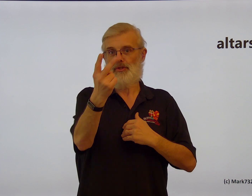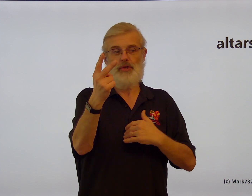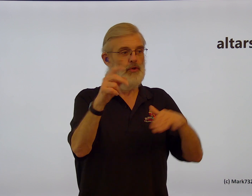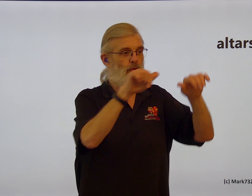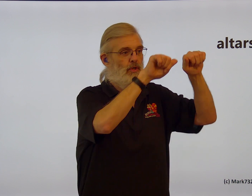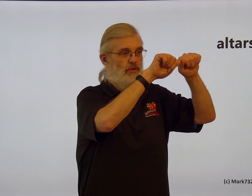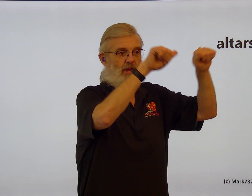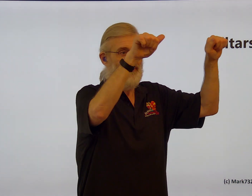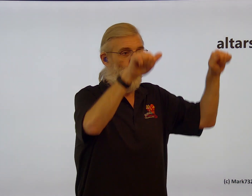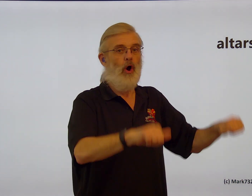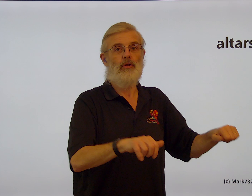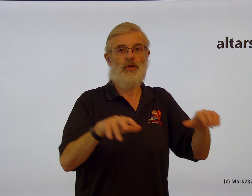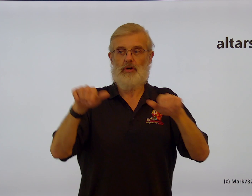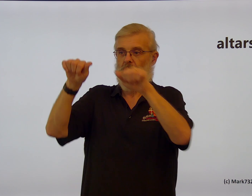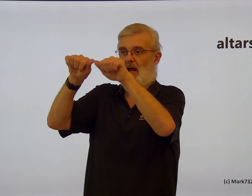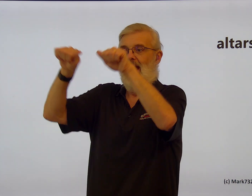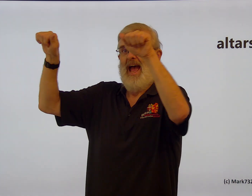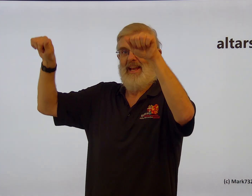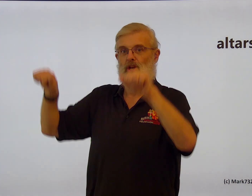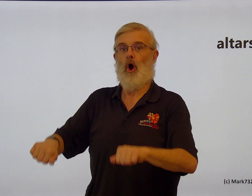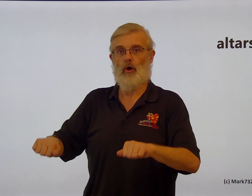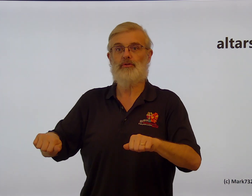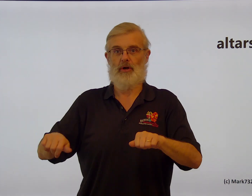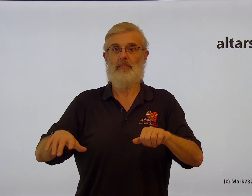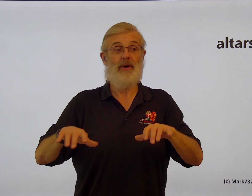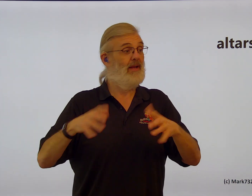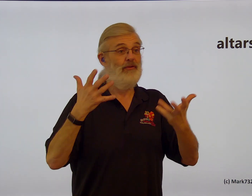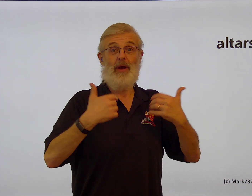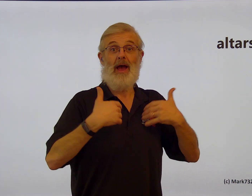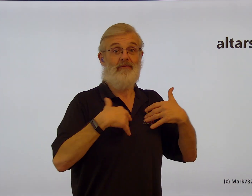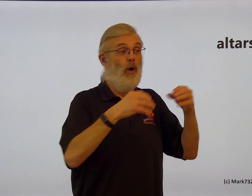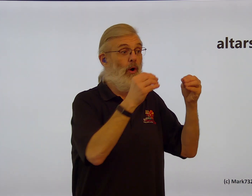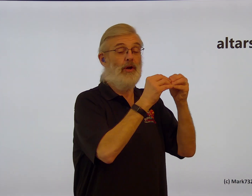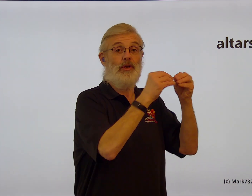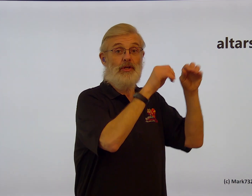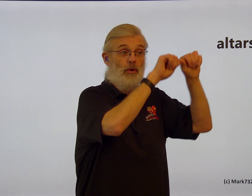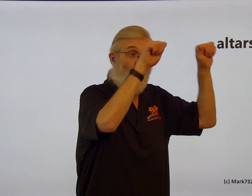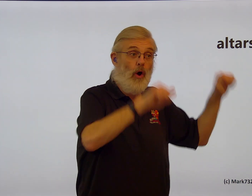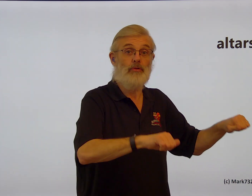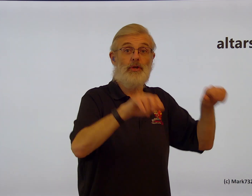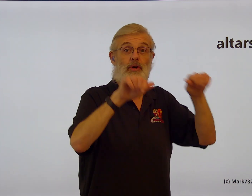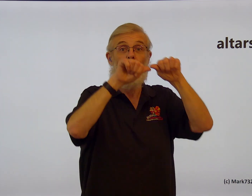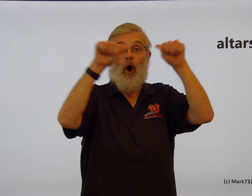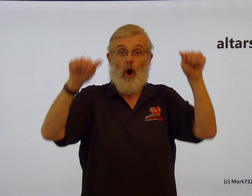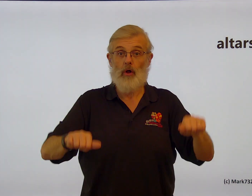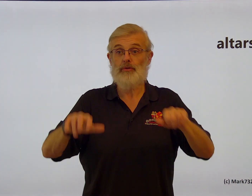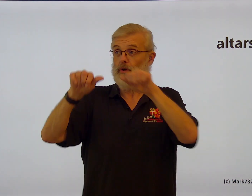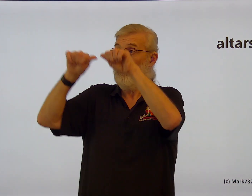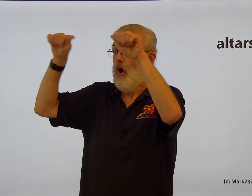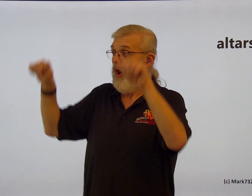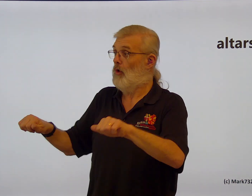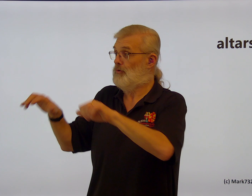two so you have an altar and an altar but if you have more you can do altar altar altar